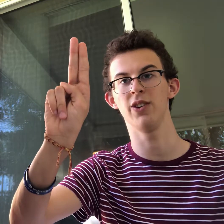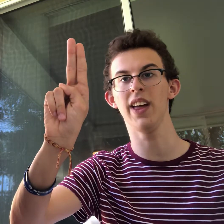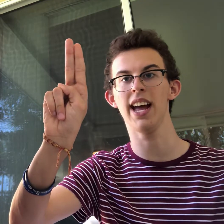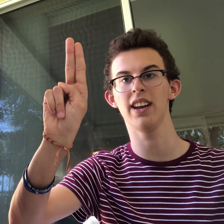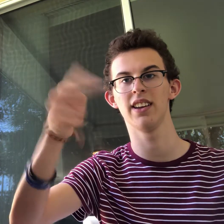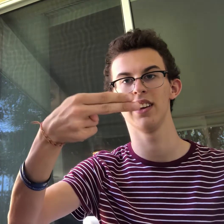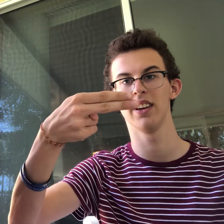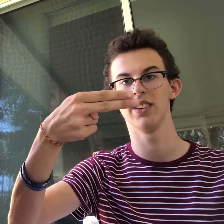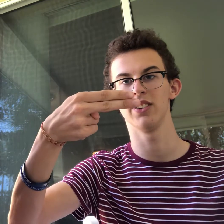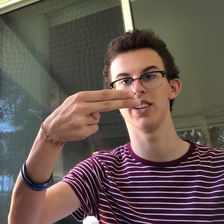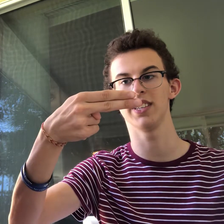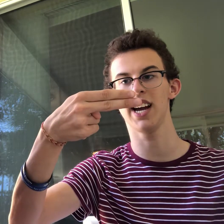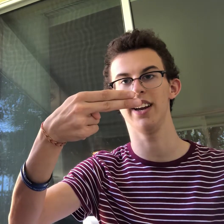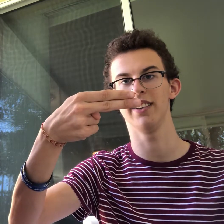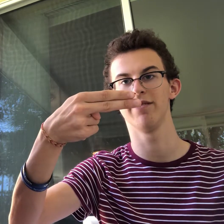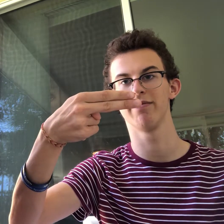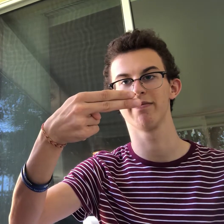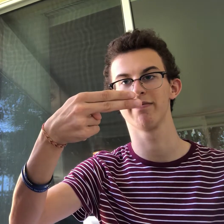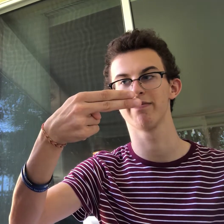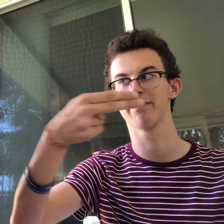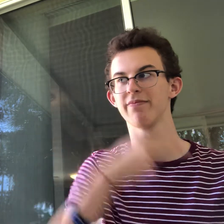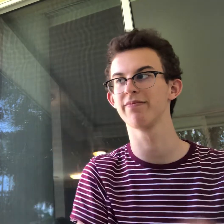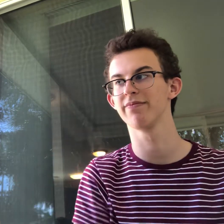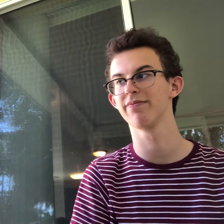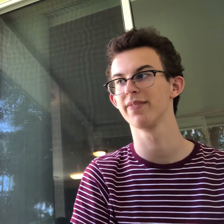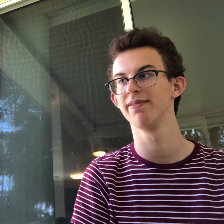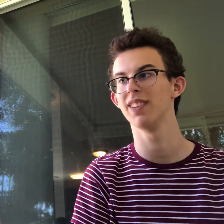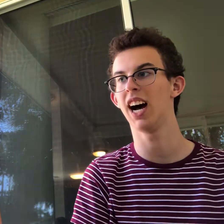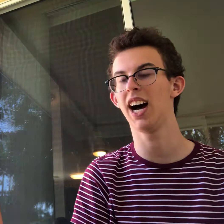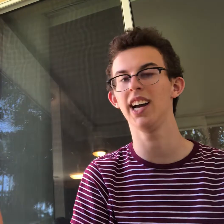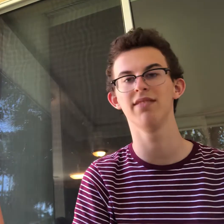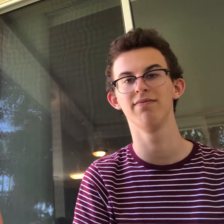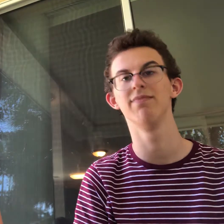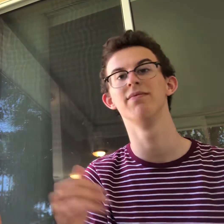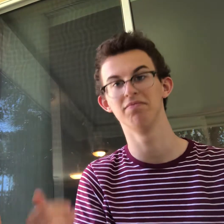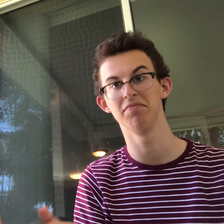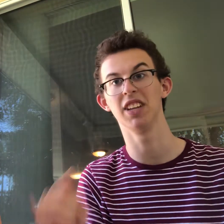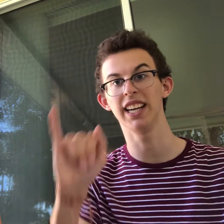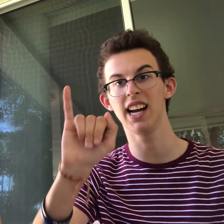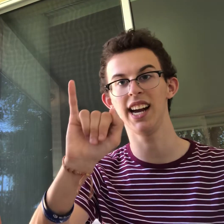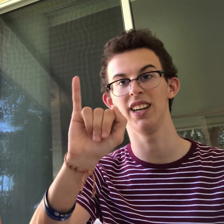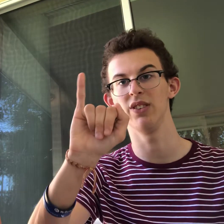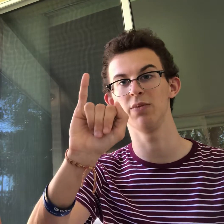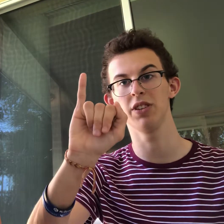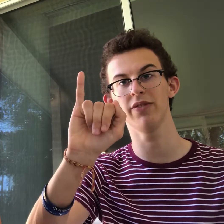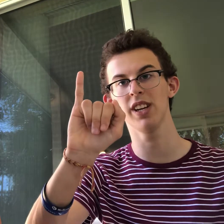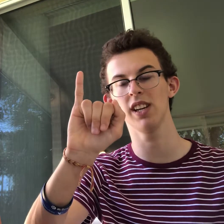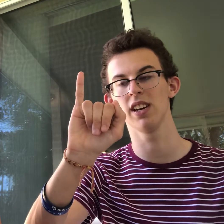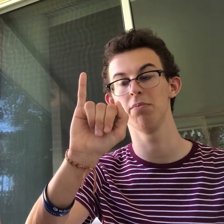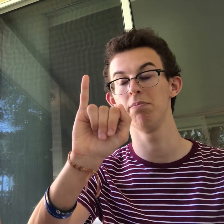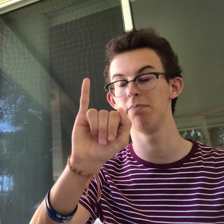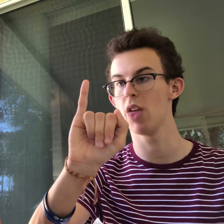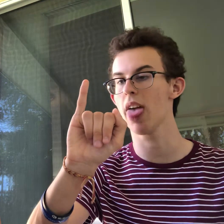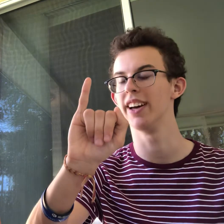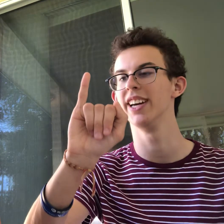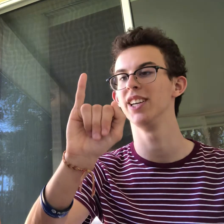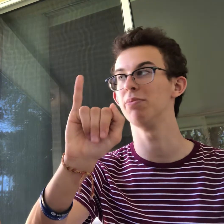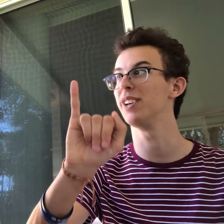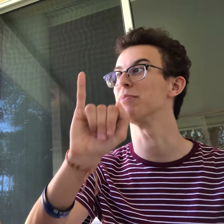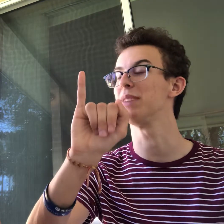that, just to the side. Okay. I, like an I, you just put your you put your